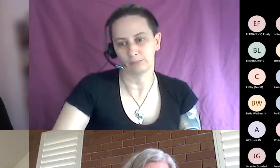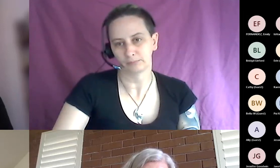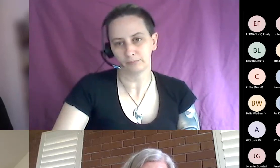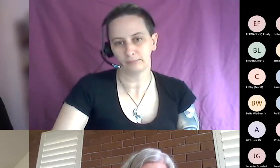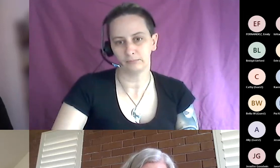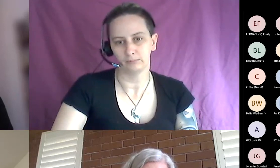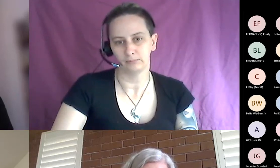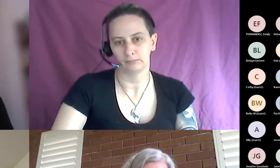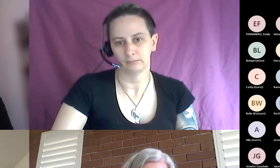for.